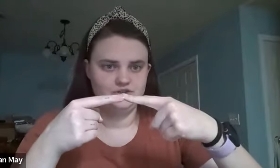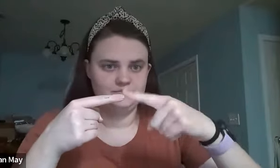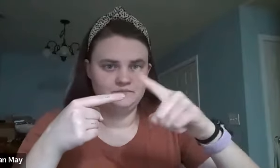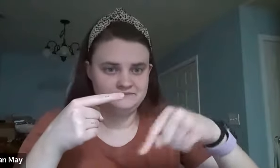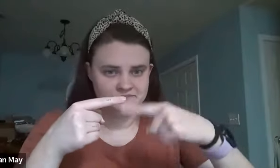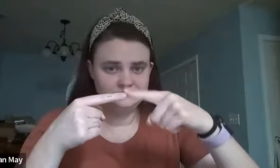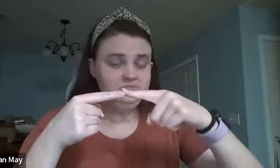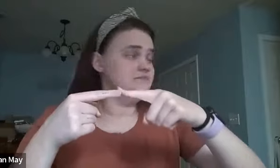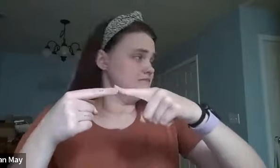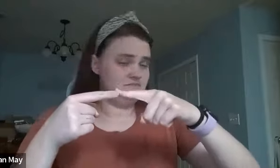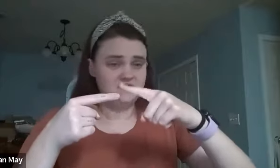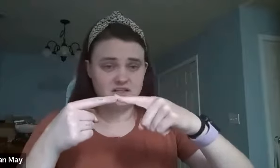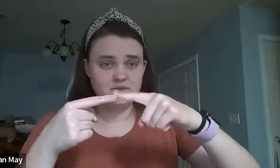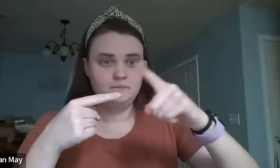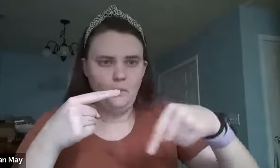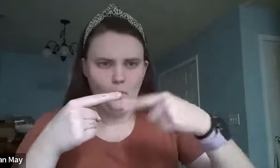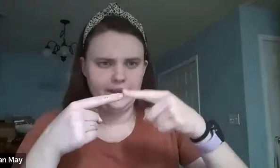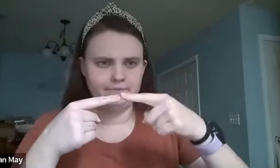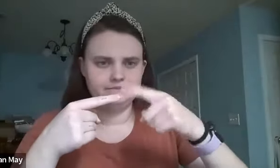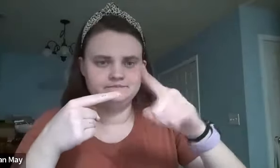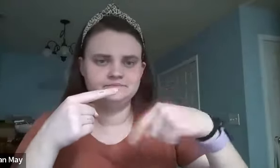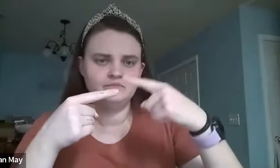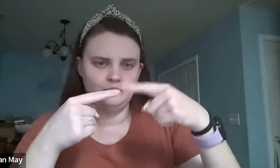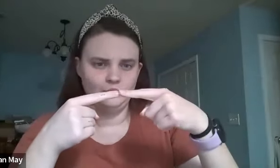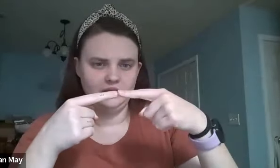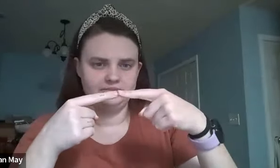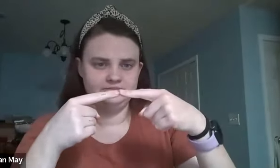motion. Excuse me, when.